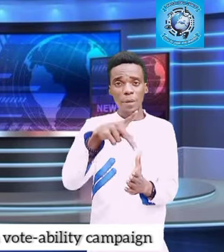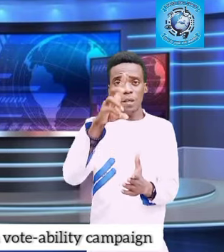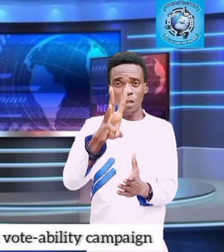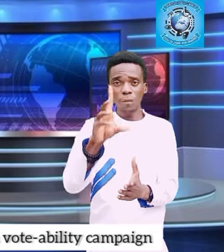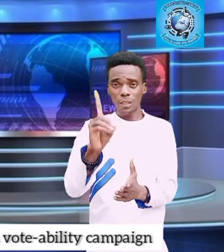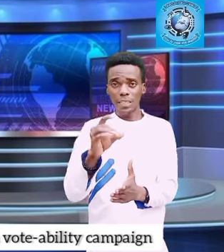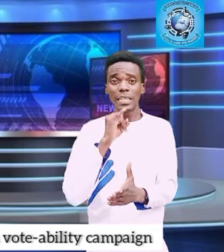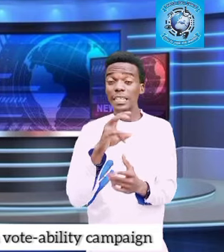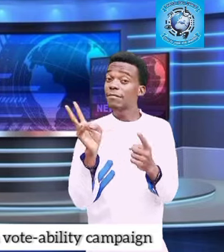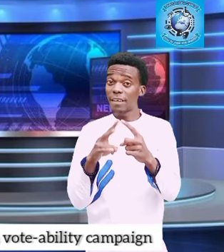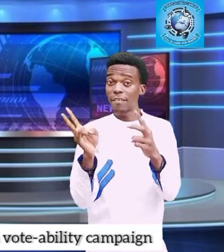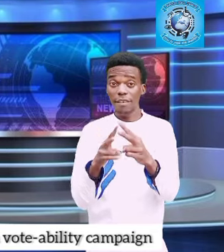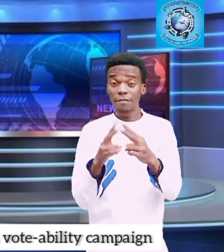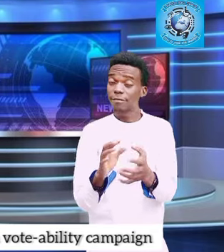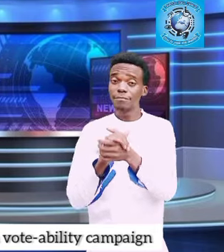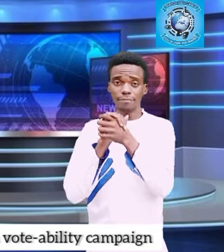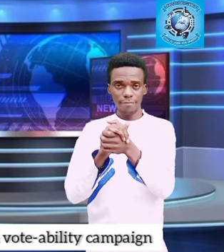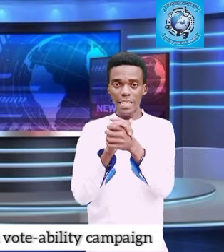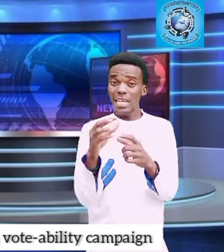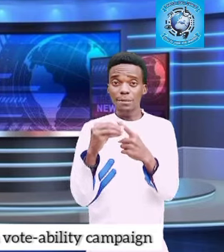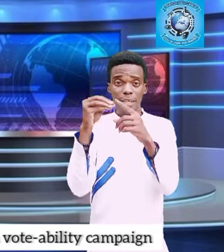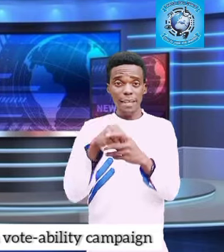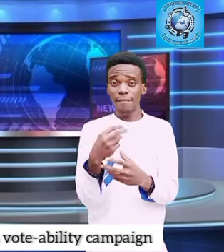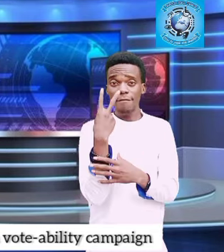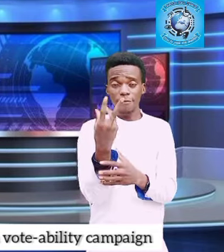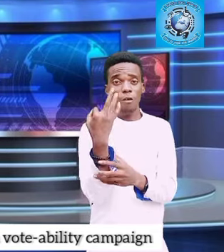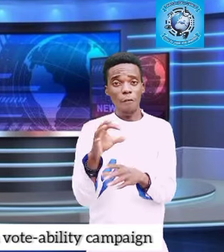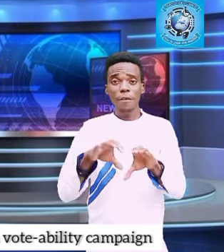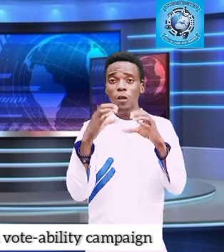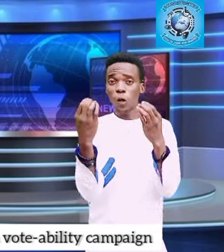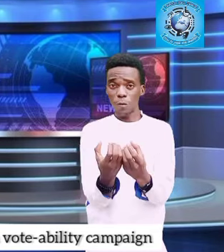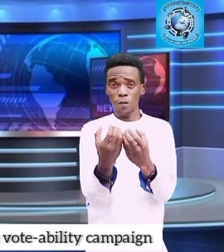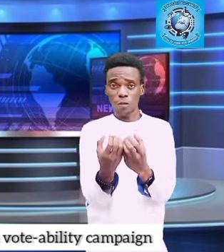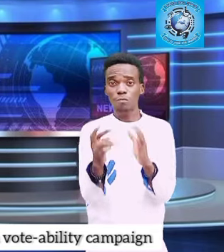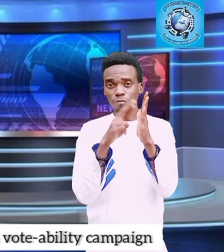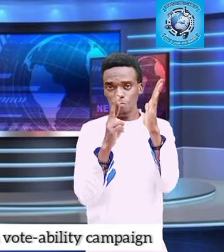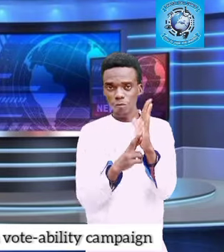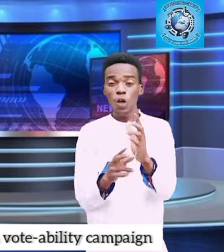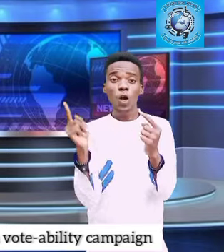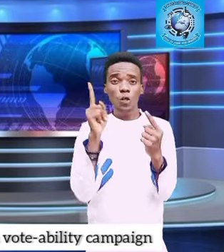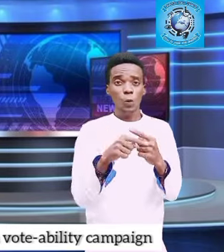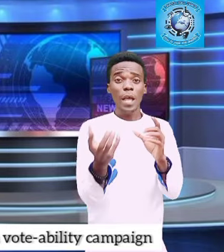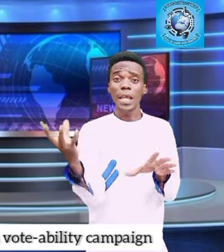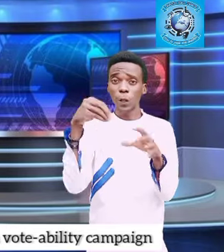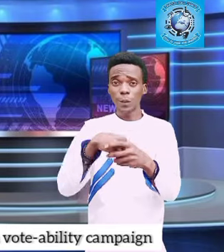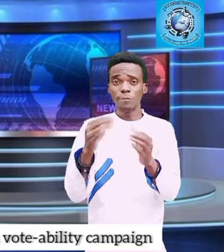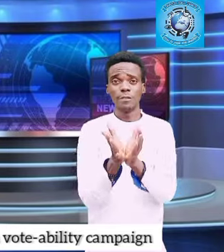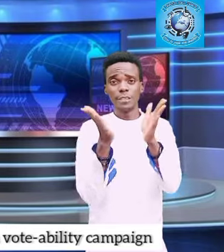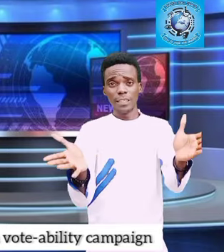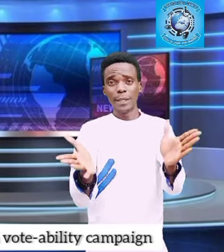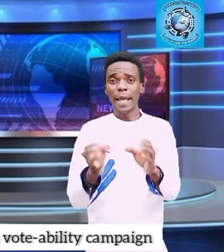very commendable, especially in view of the Commission's mandate towards an inclusive general election